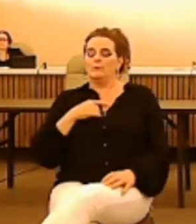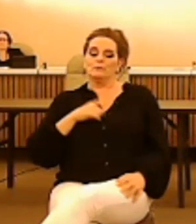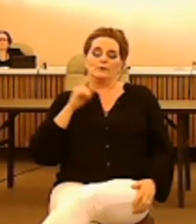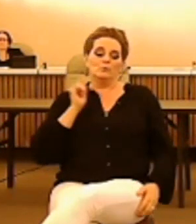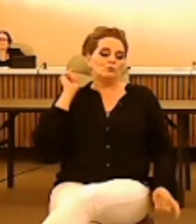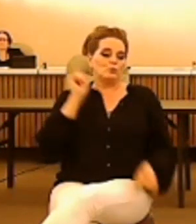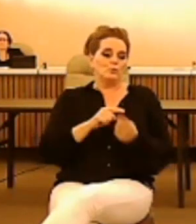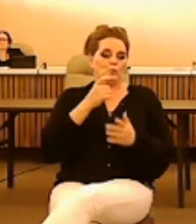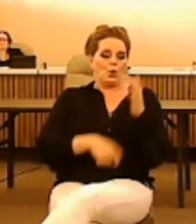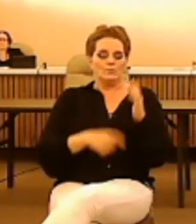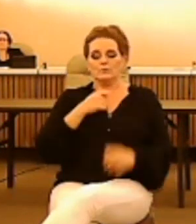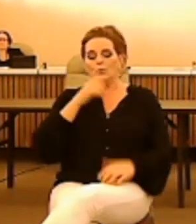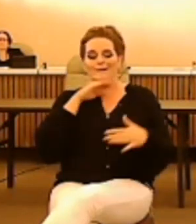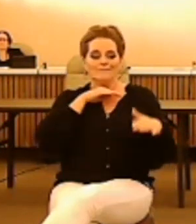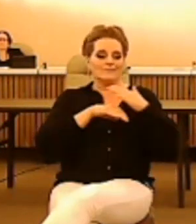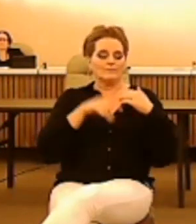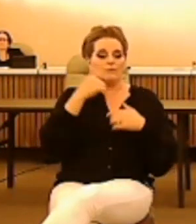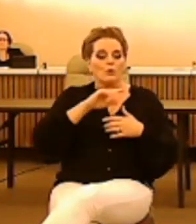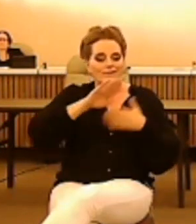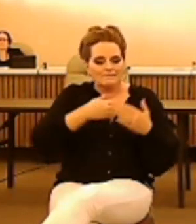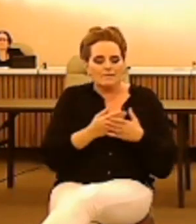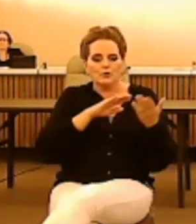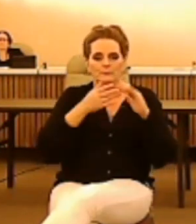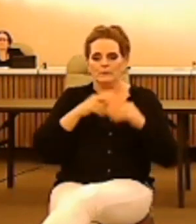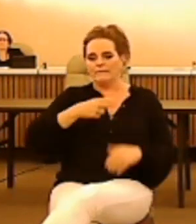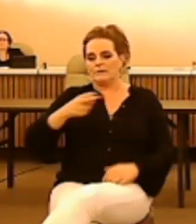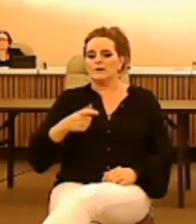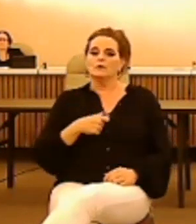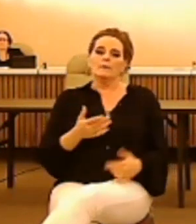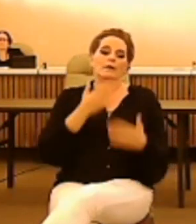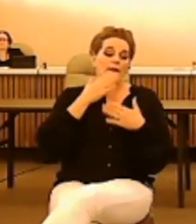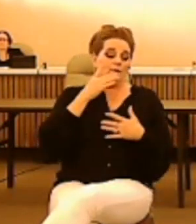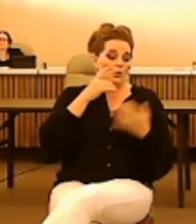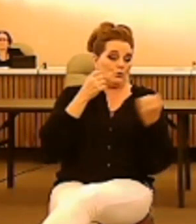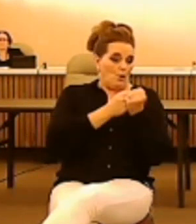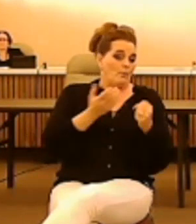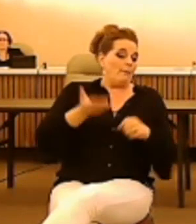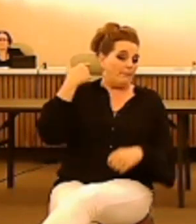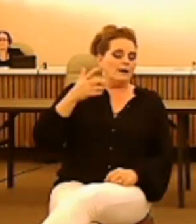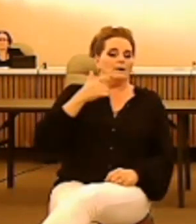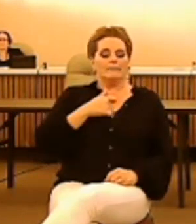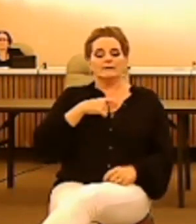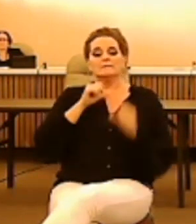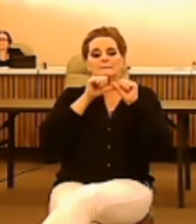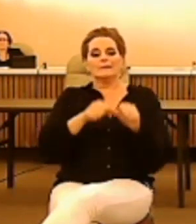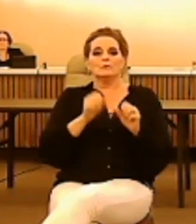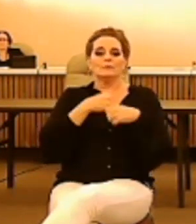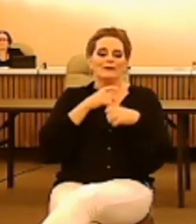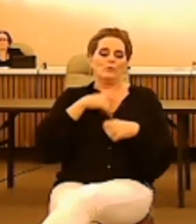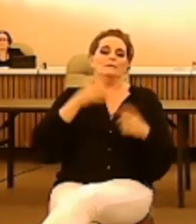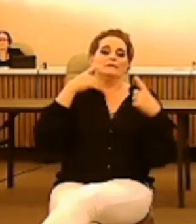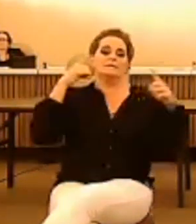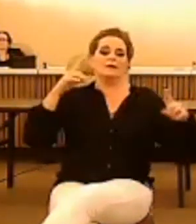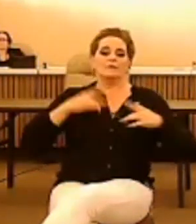really accessible for all of our community to come. So I just wanted to thank you for your support for that in the past. And let's keep making a really successful